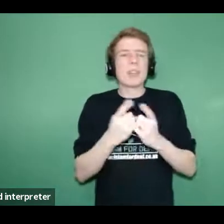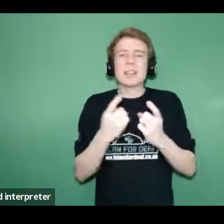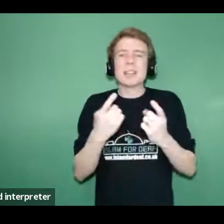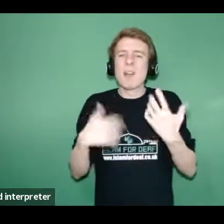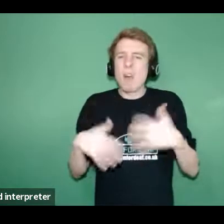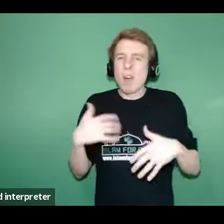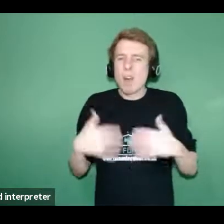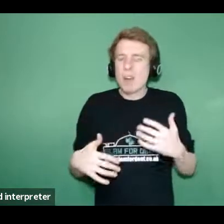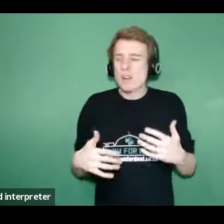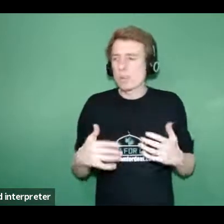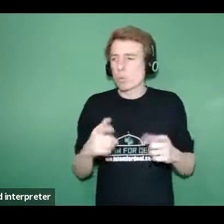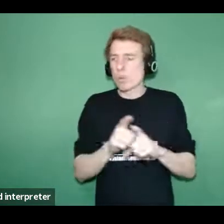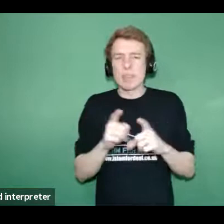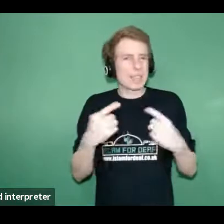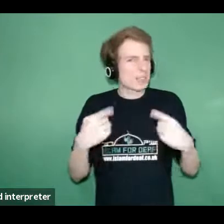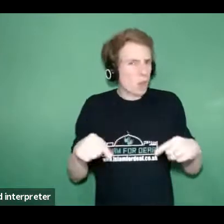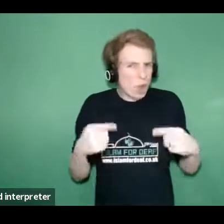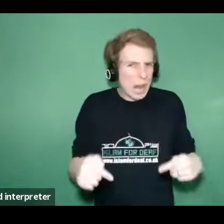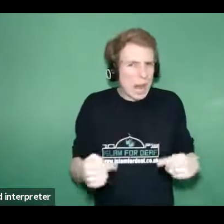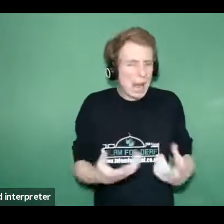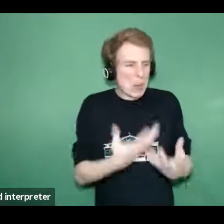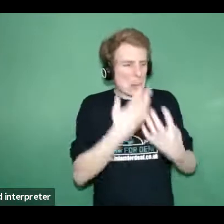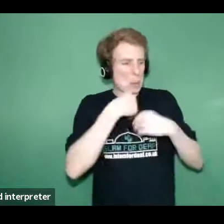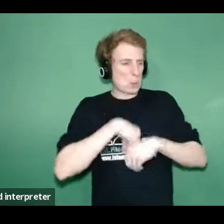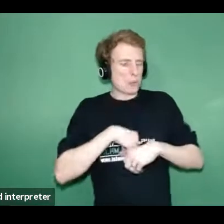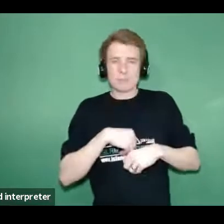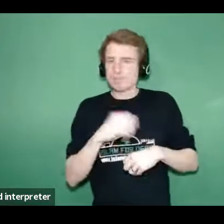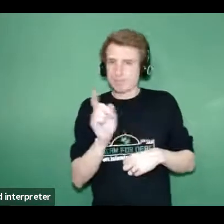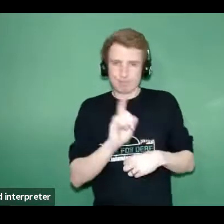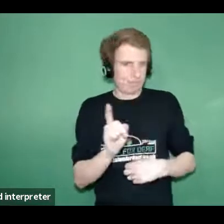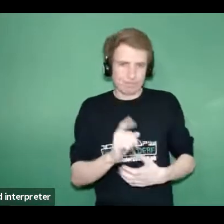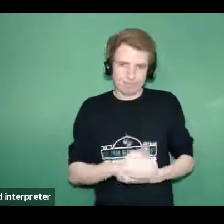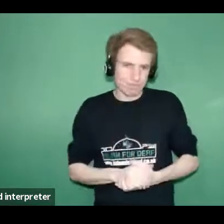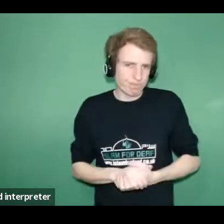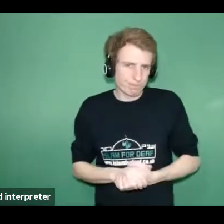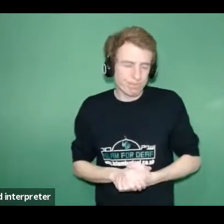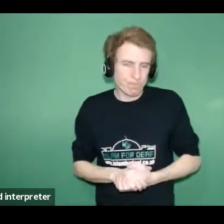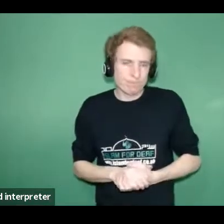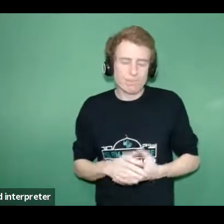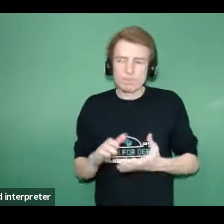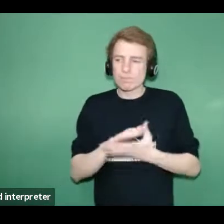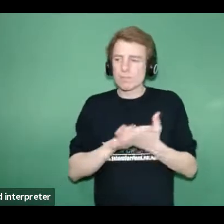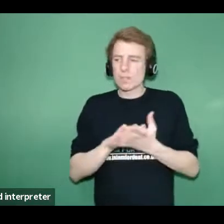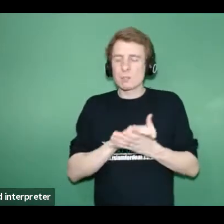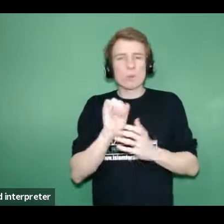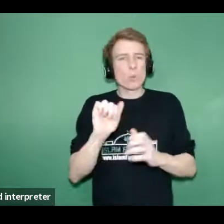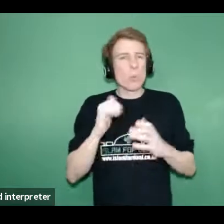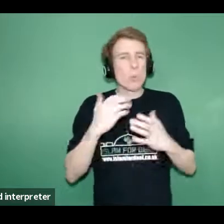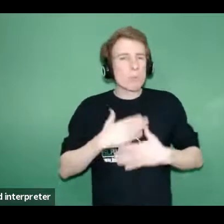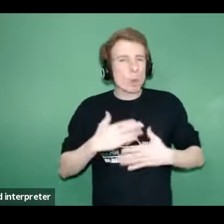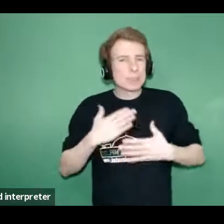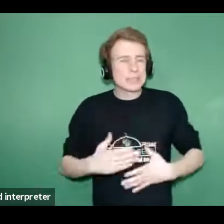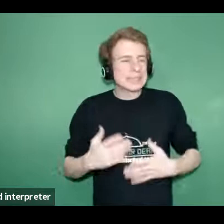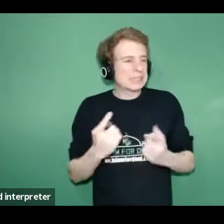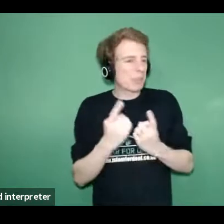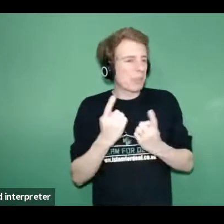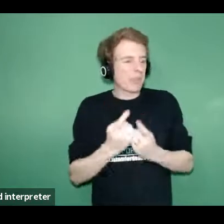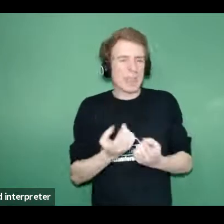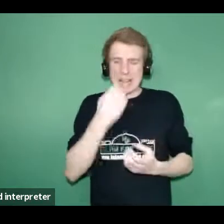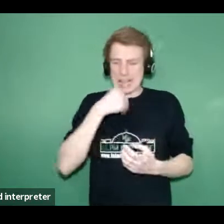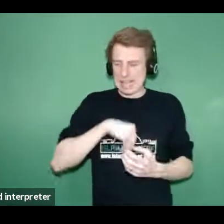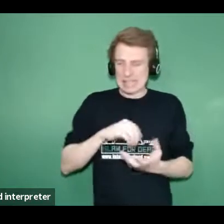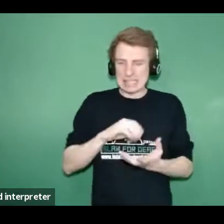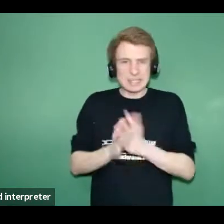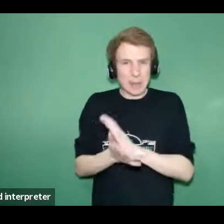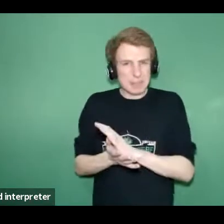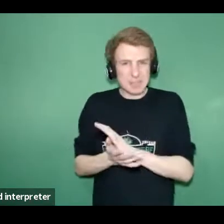impermissible. So this encompasses these two things, that one should not put inside their body that which damages it, nor should